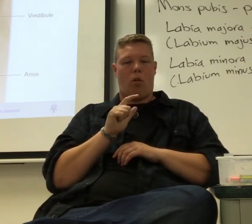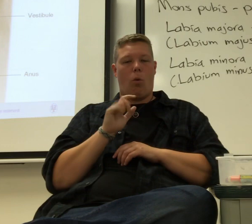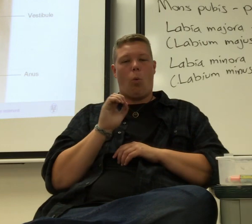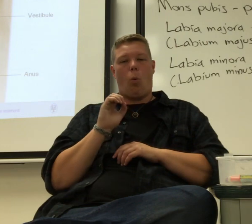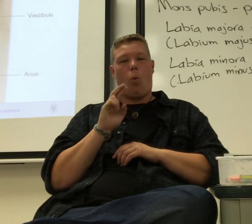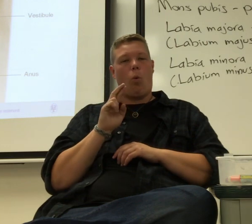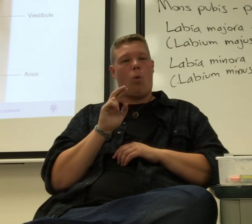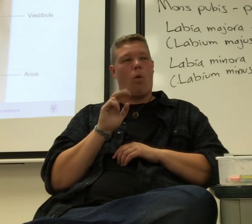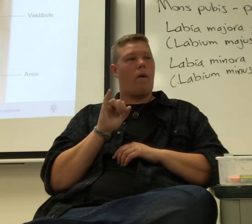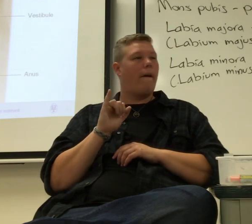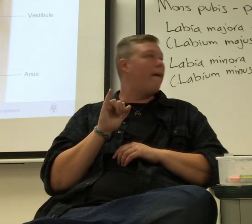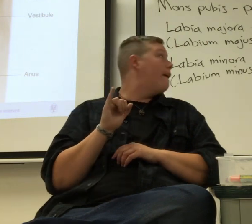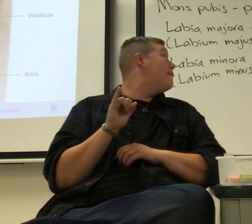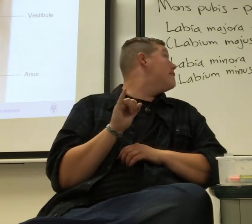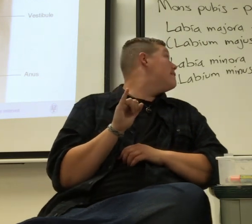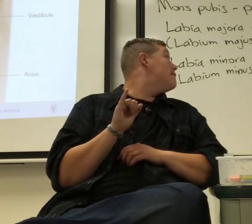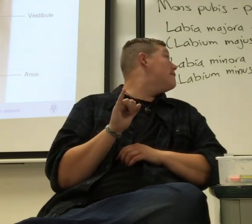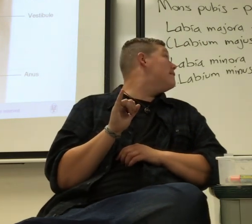urethral